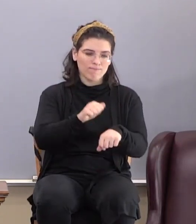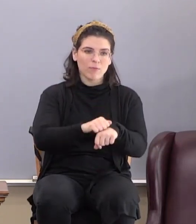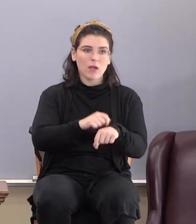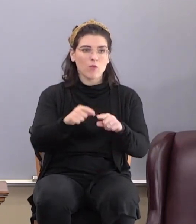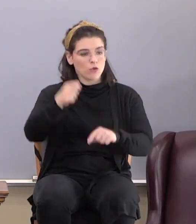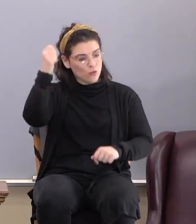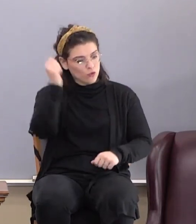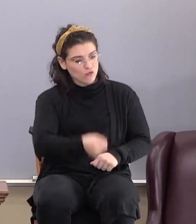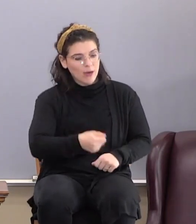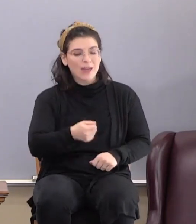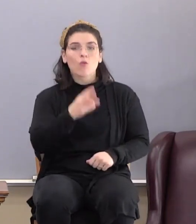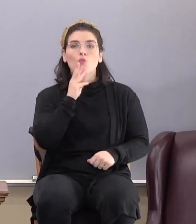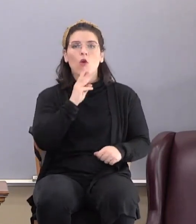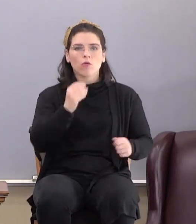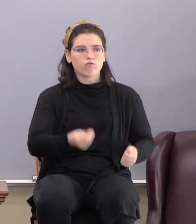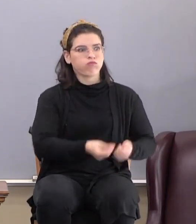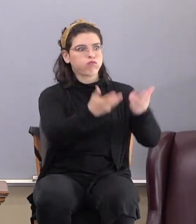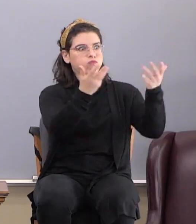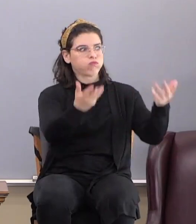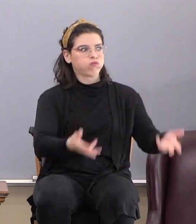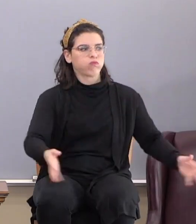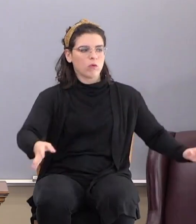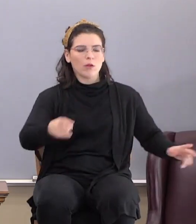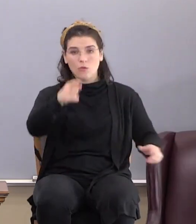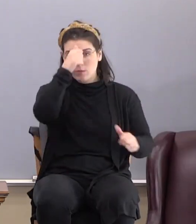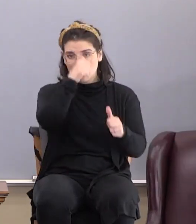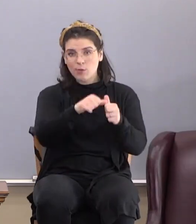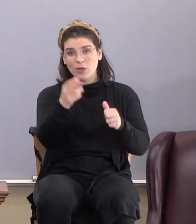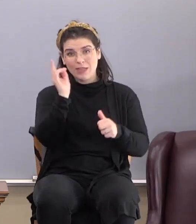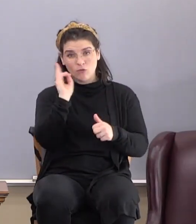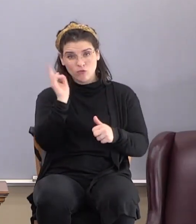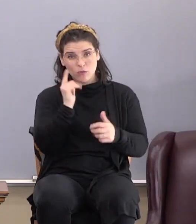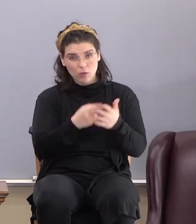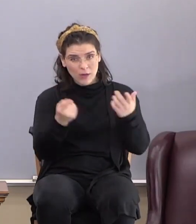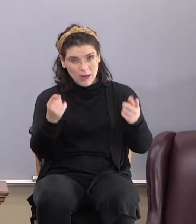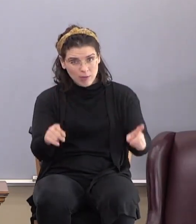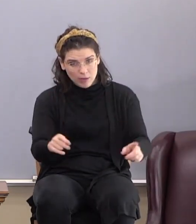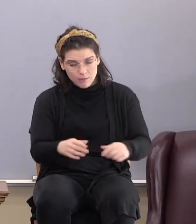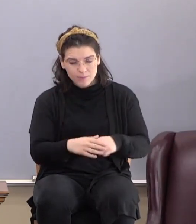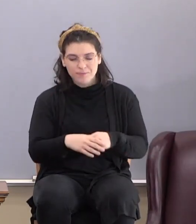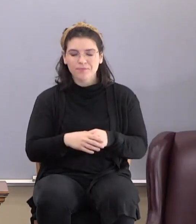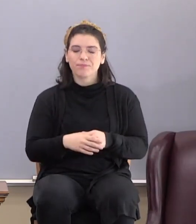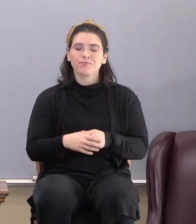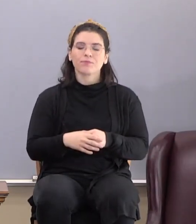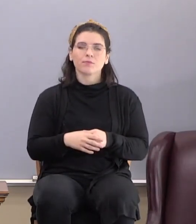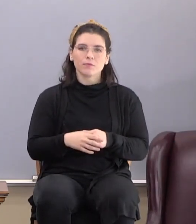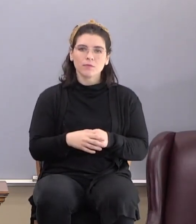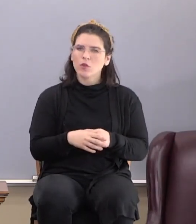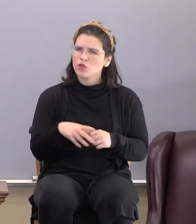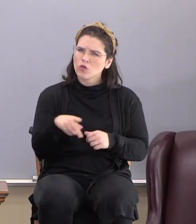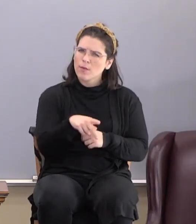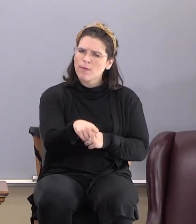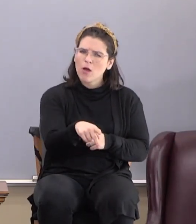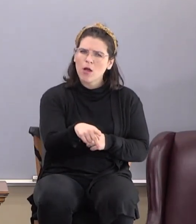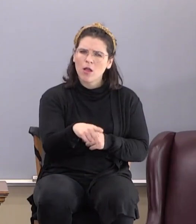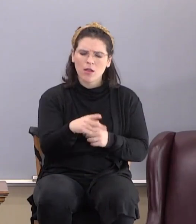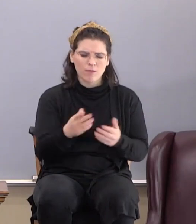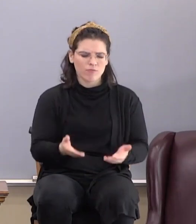going to gush out. And you remember the history there, right? So what Paul does,